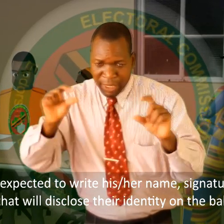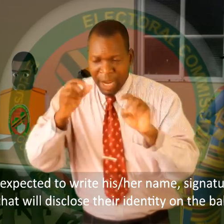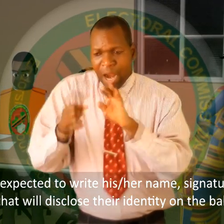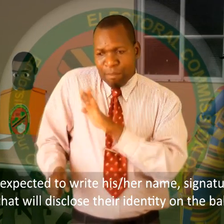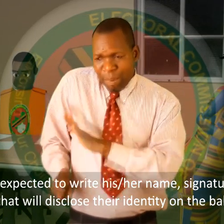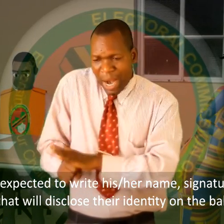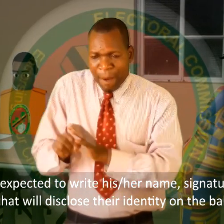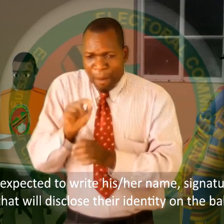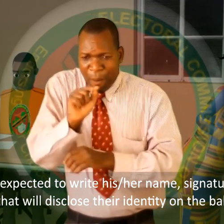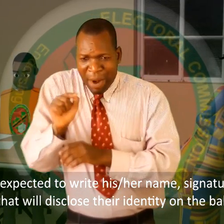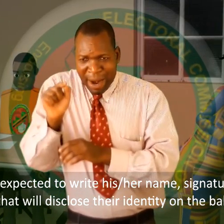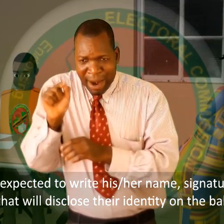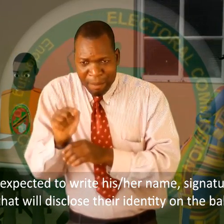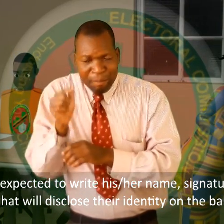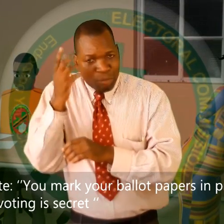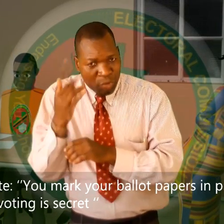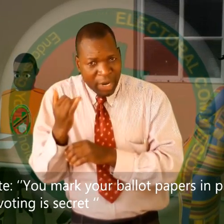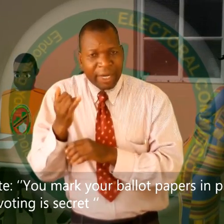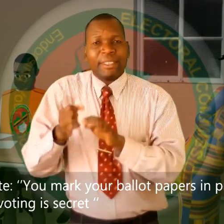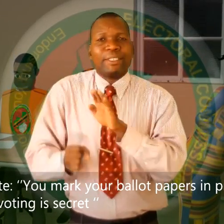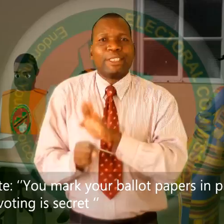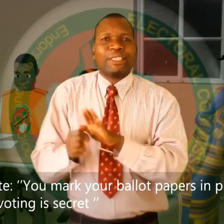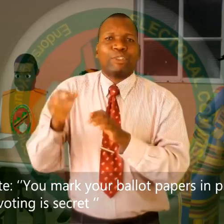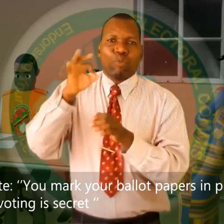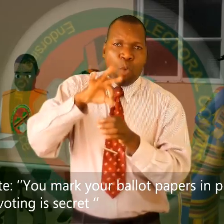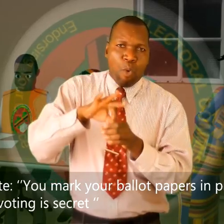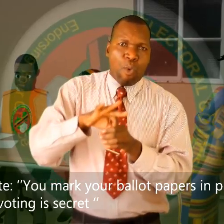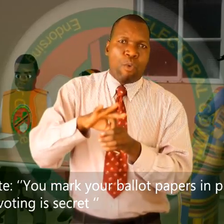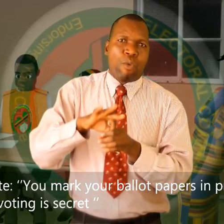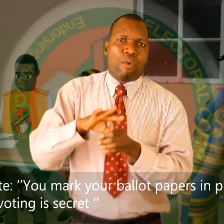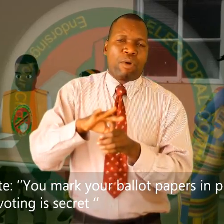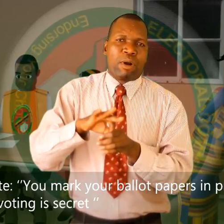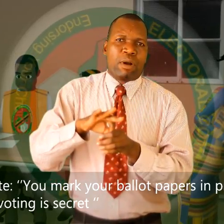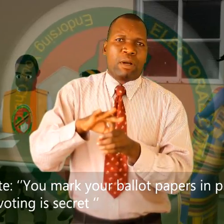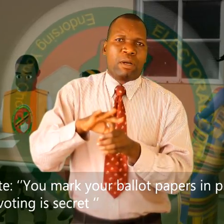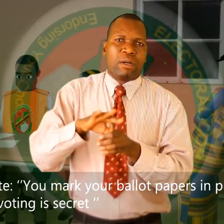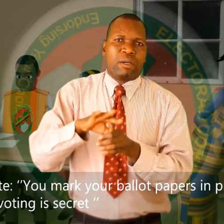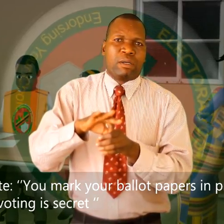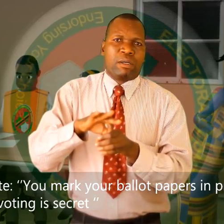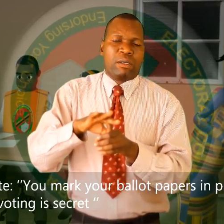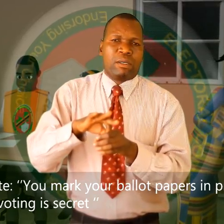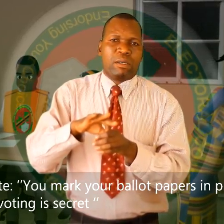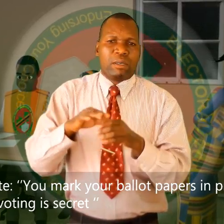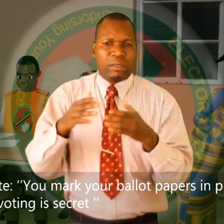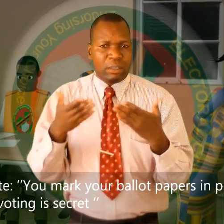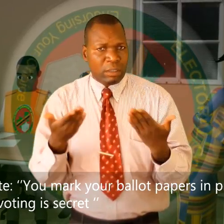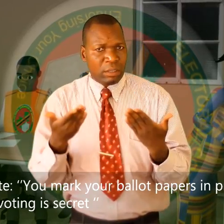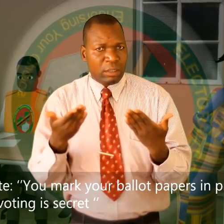paper. Note: you mark your ballot paper in private, so voting is